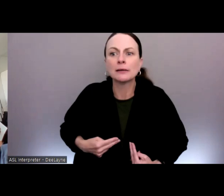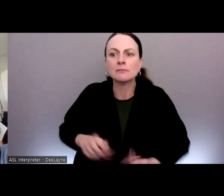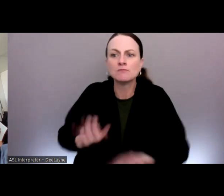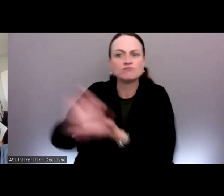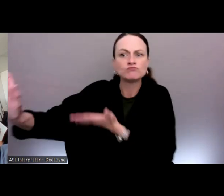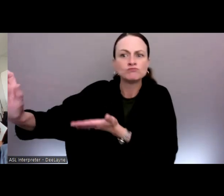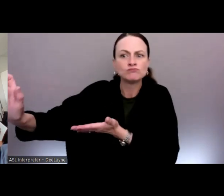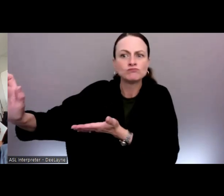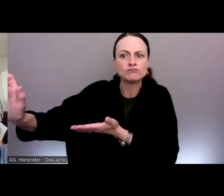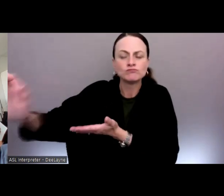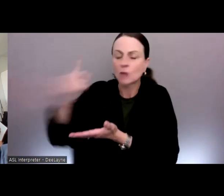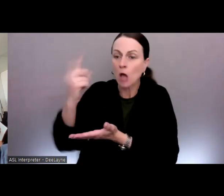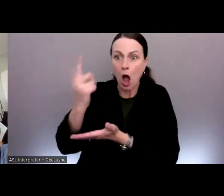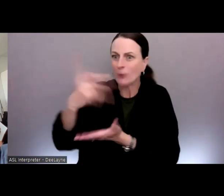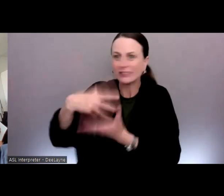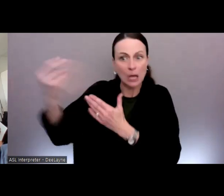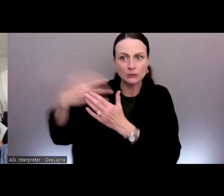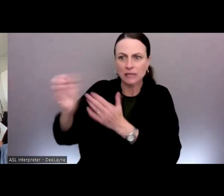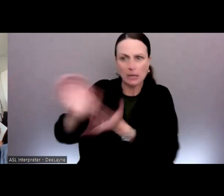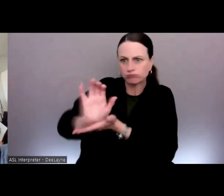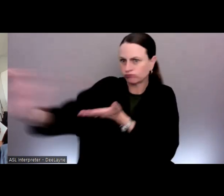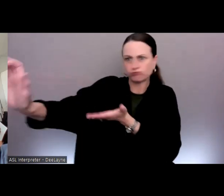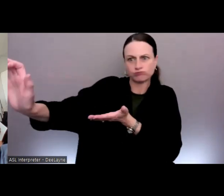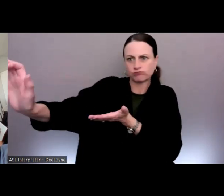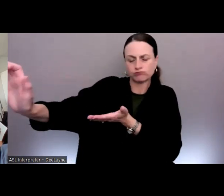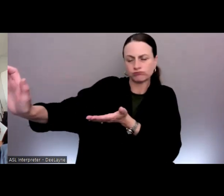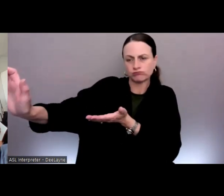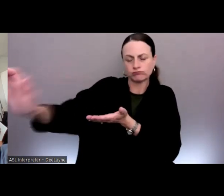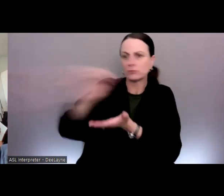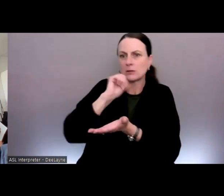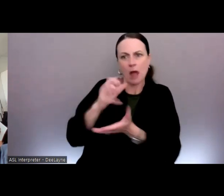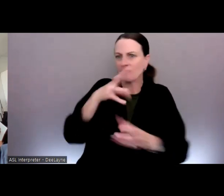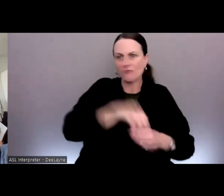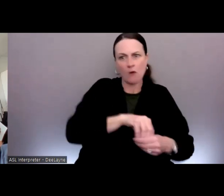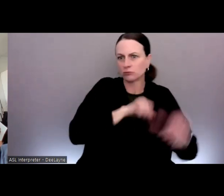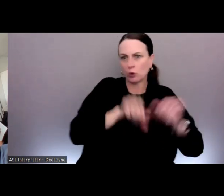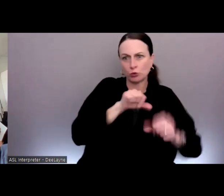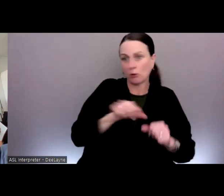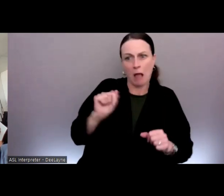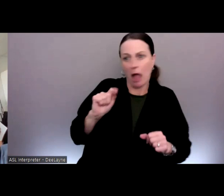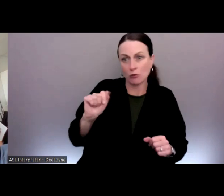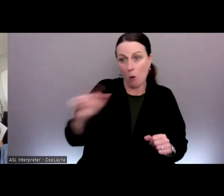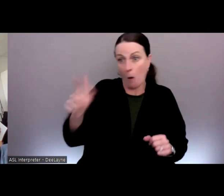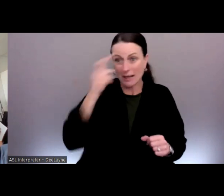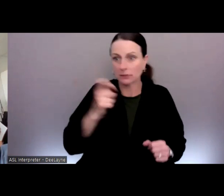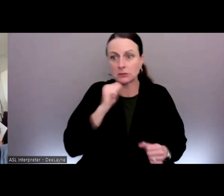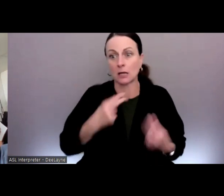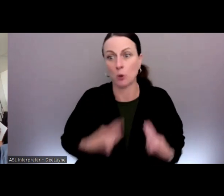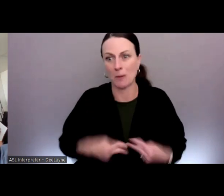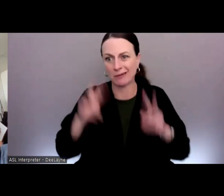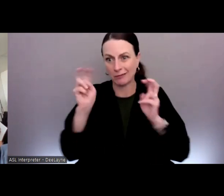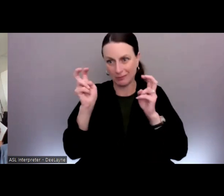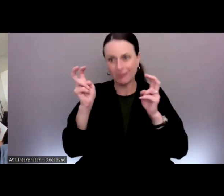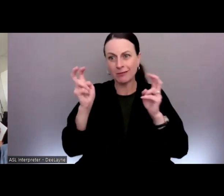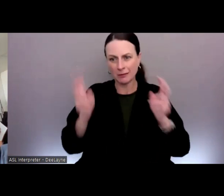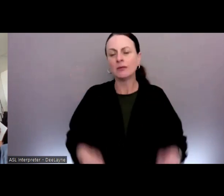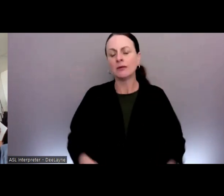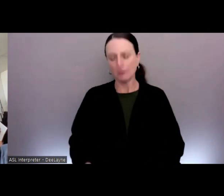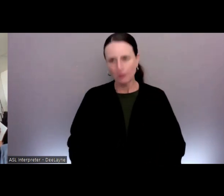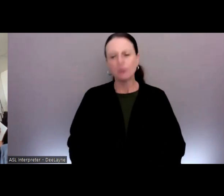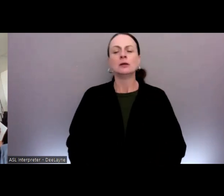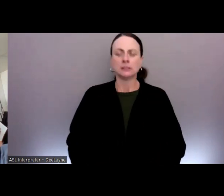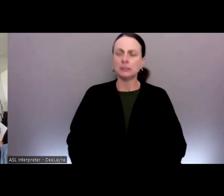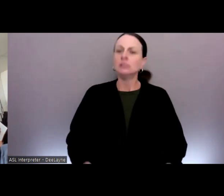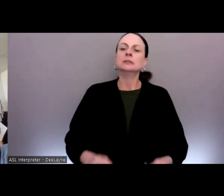always already outside of the social altogether. So as Vargas and Jung assert,